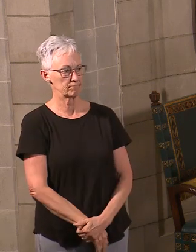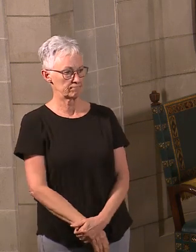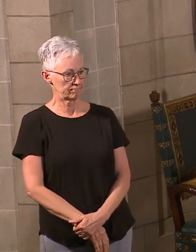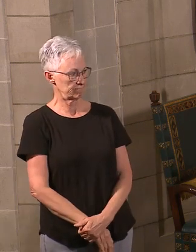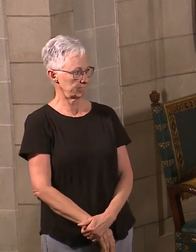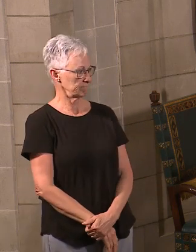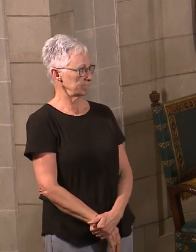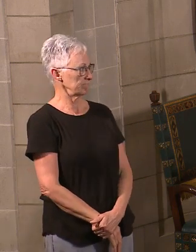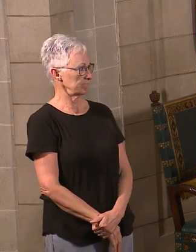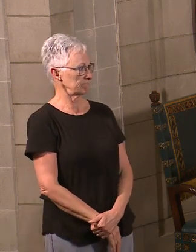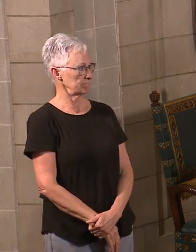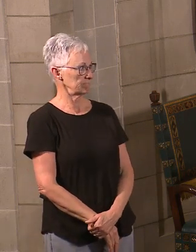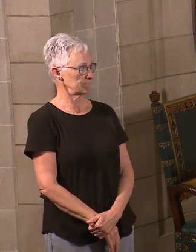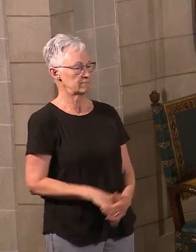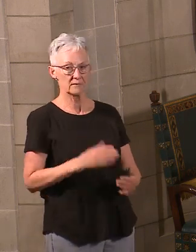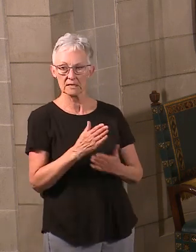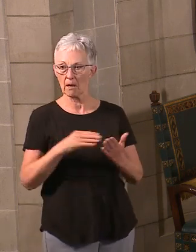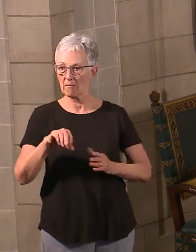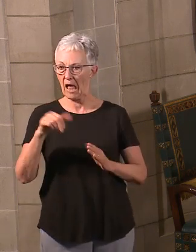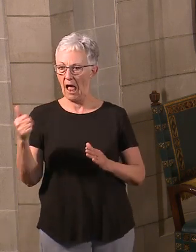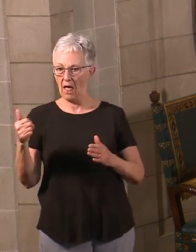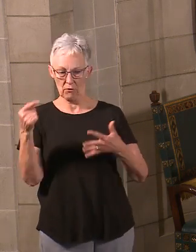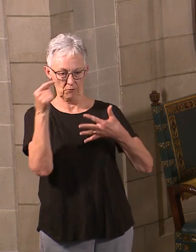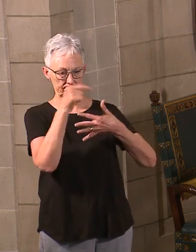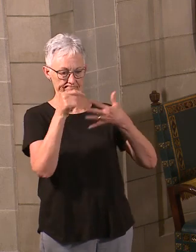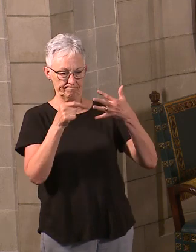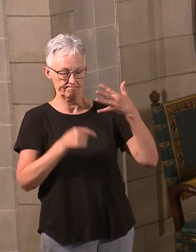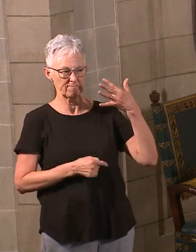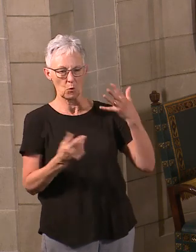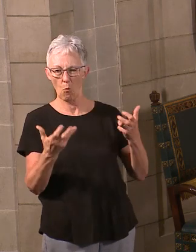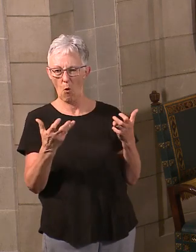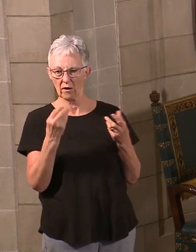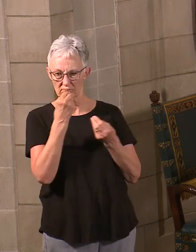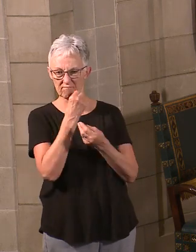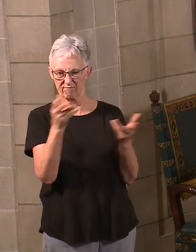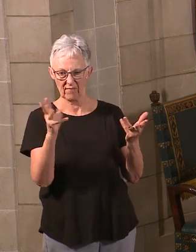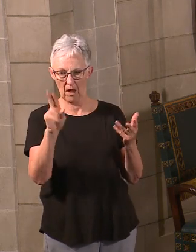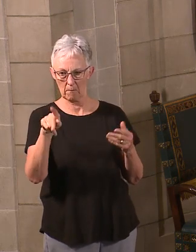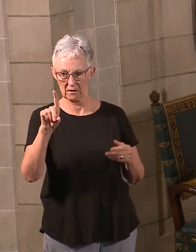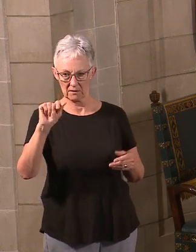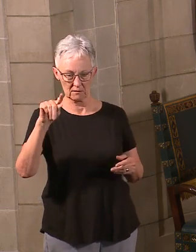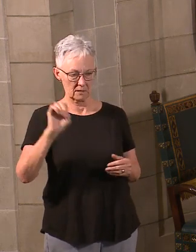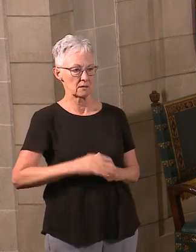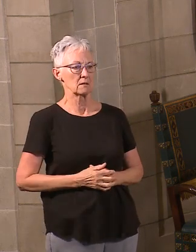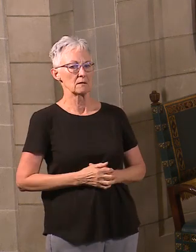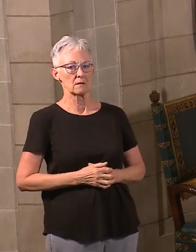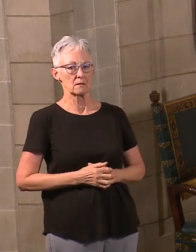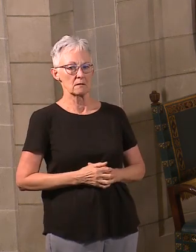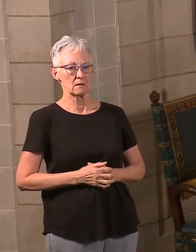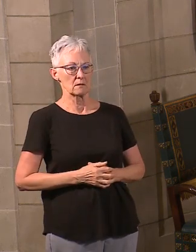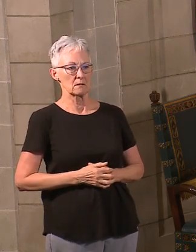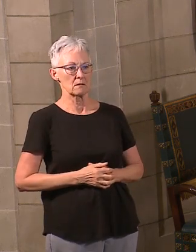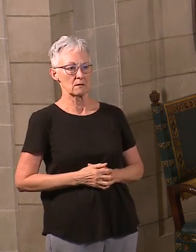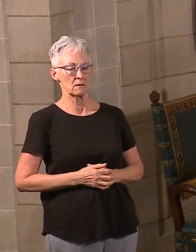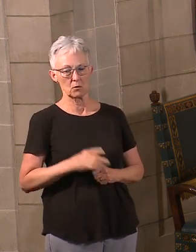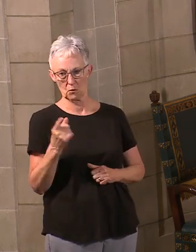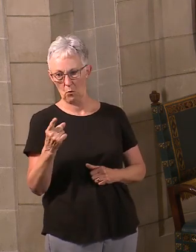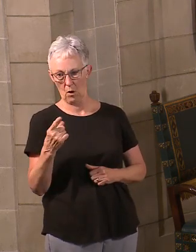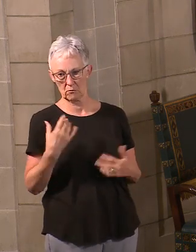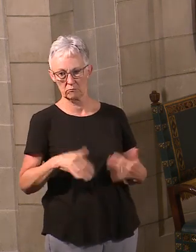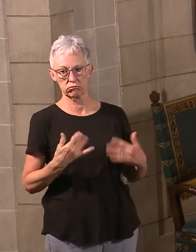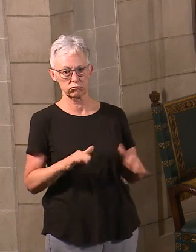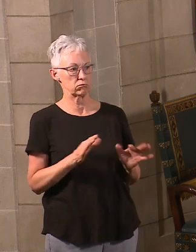things that we just want to hit upon here today as well. One of the things that I'm really pleased to be able to talk about